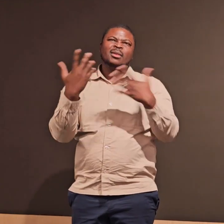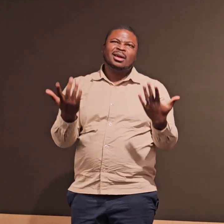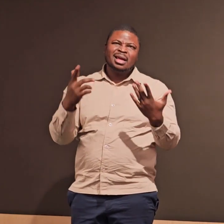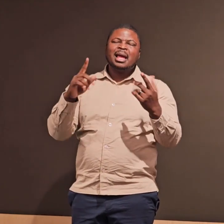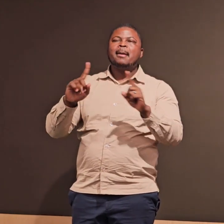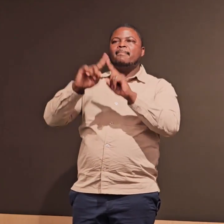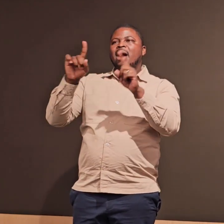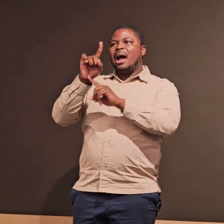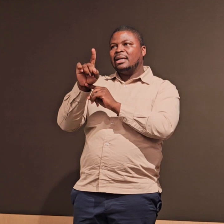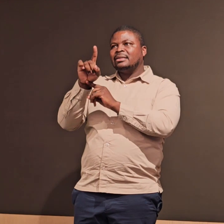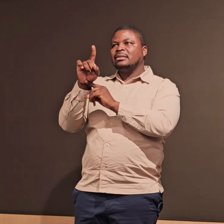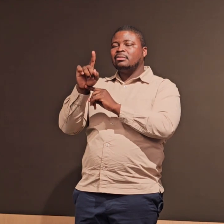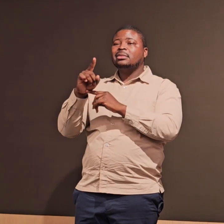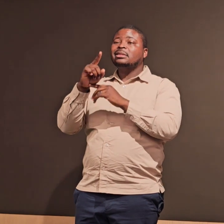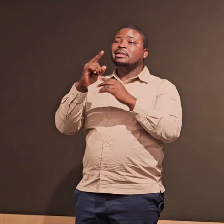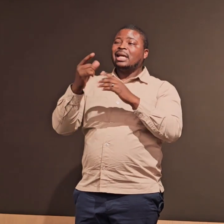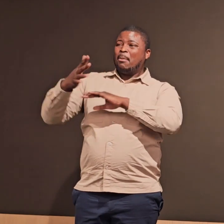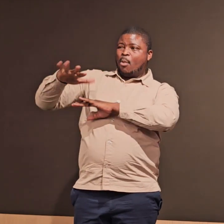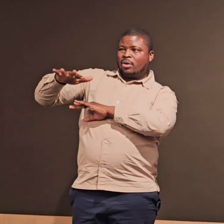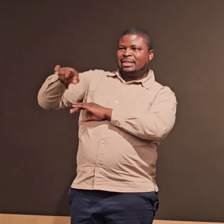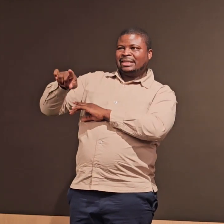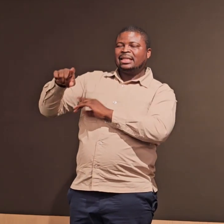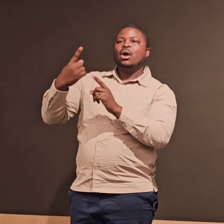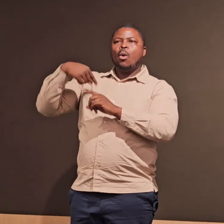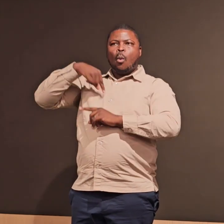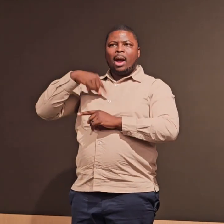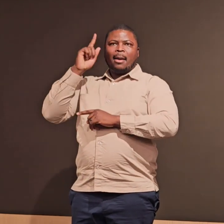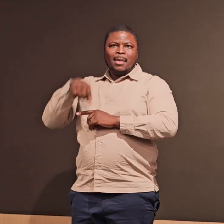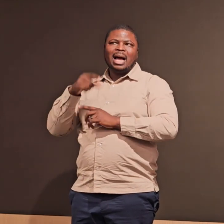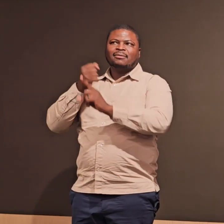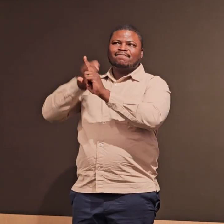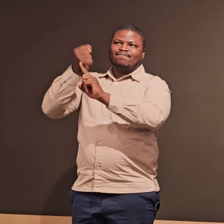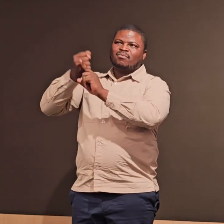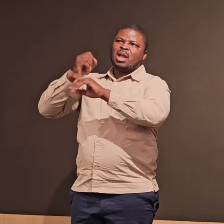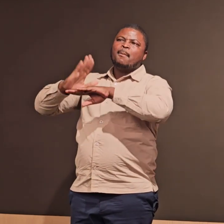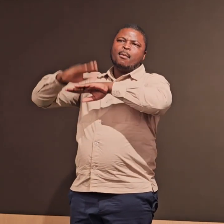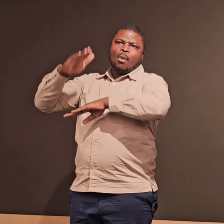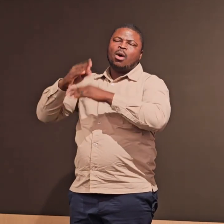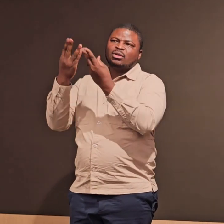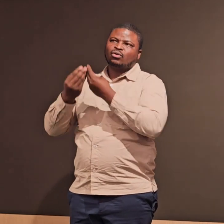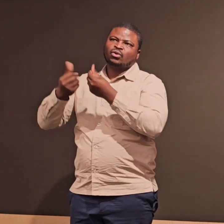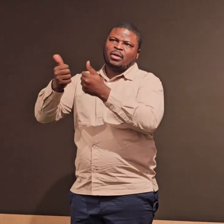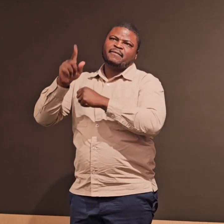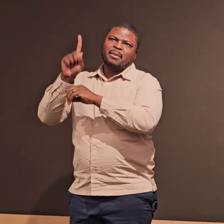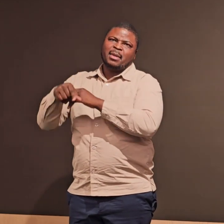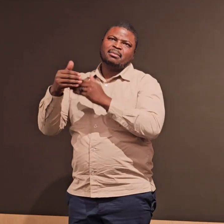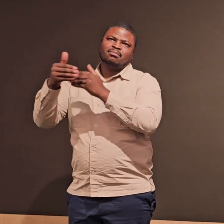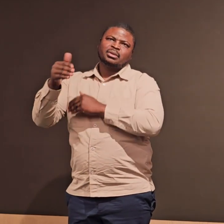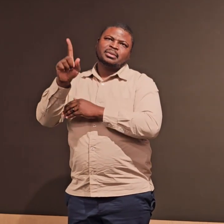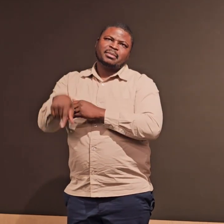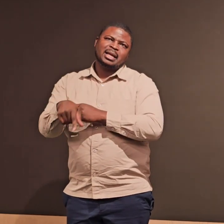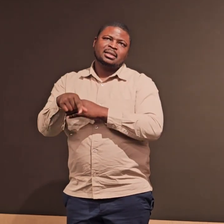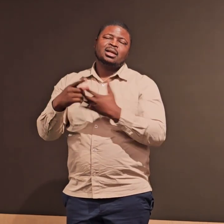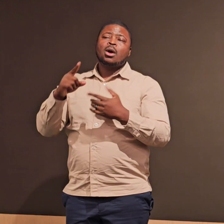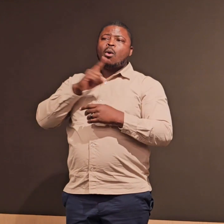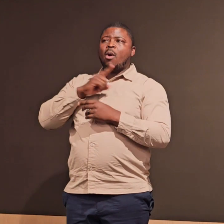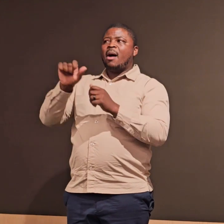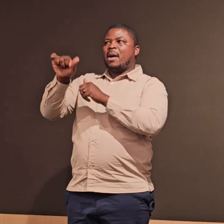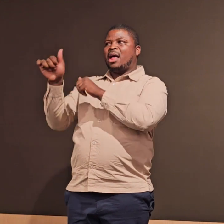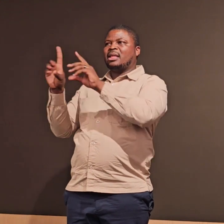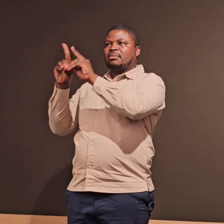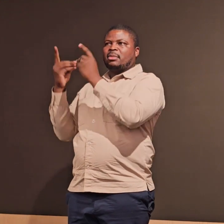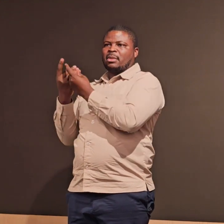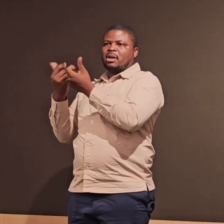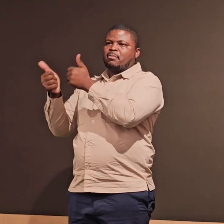us sleepless nights in terms of engagements as partners and a collective towards food and